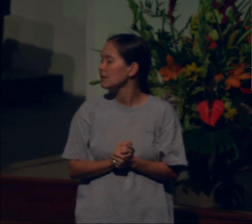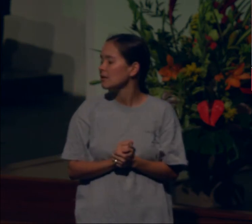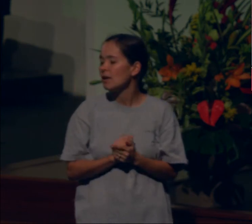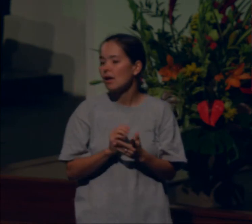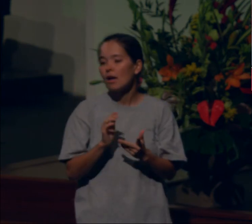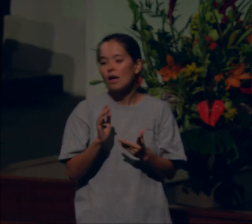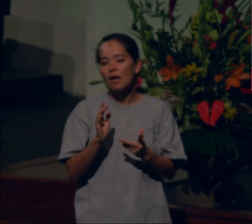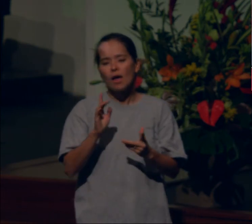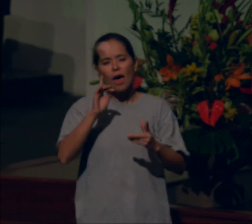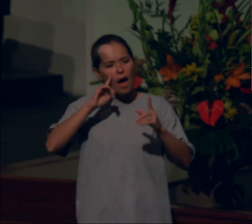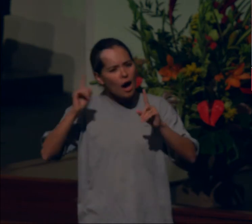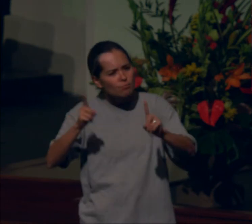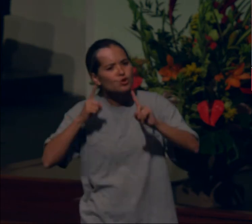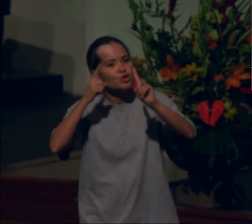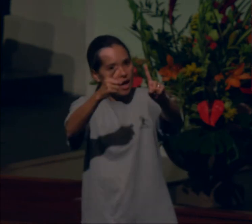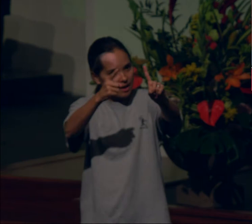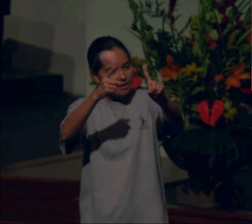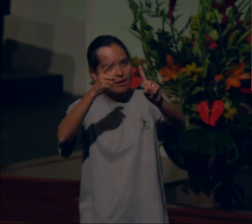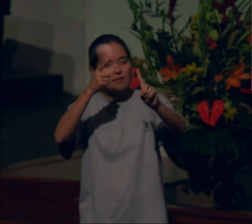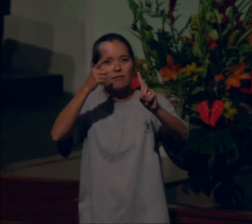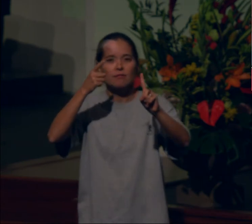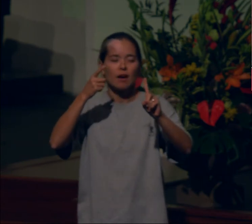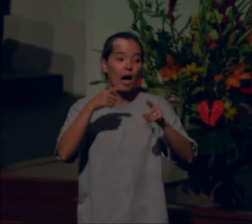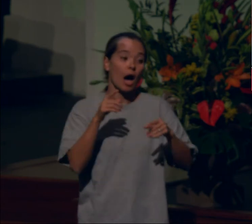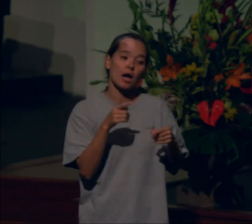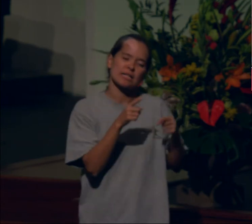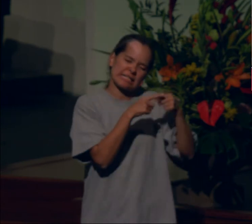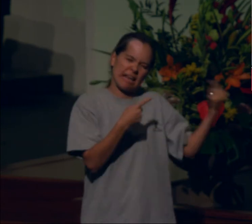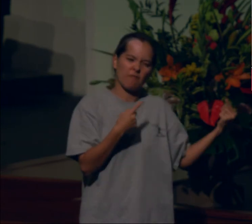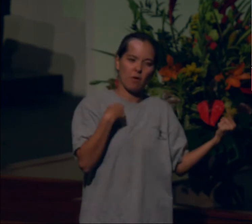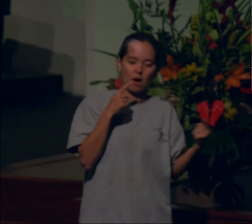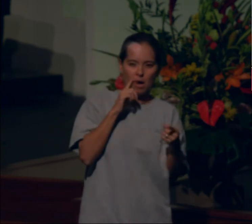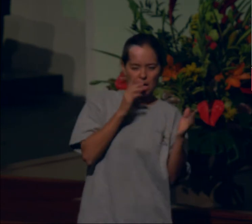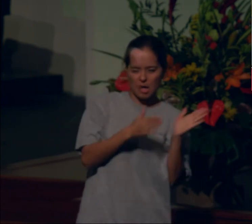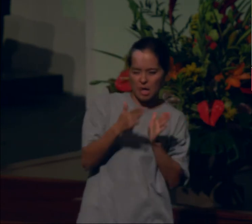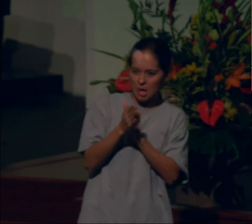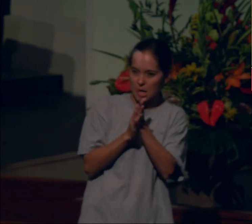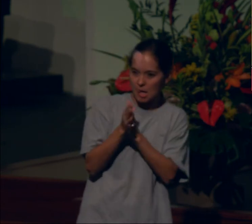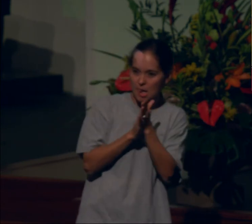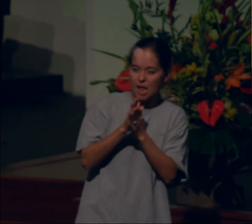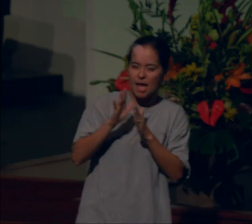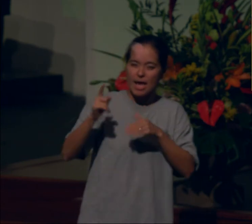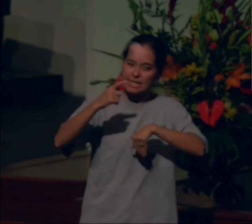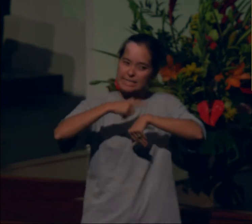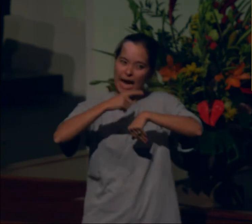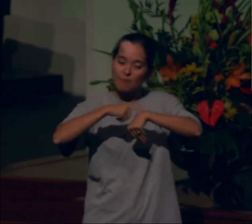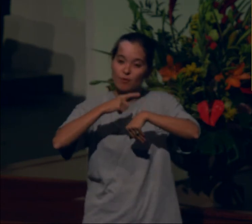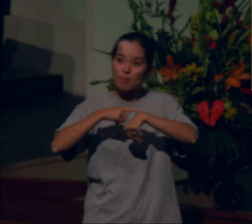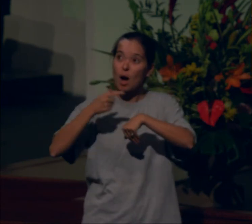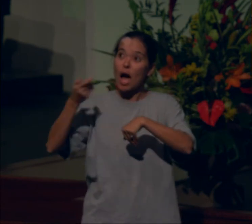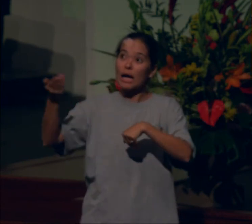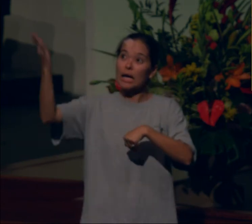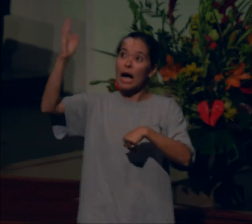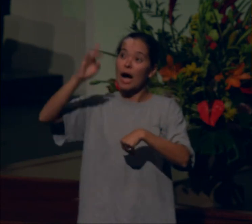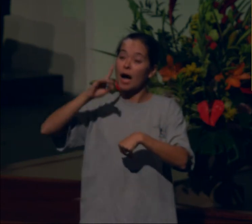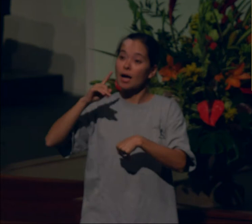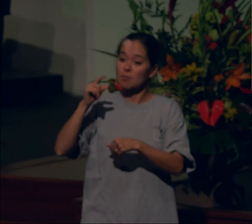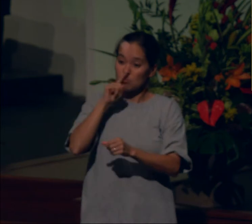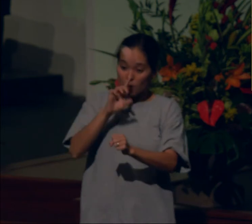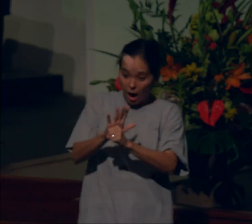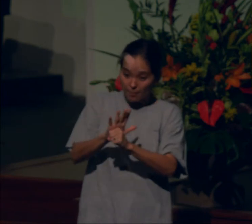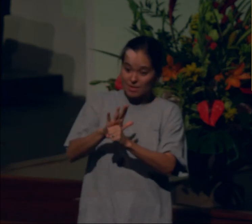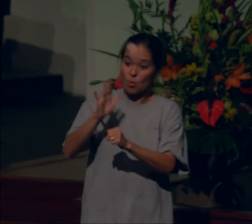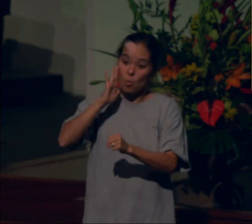The objective of the enemy is very clear, because there's a time frame between when God gives you a word and gives